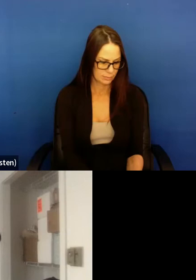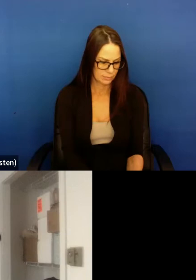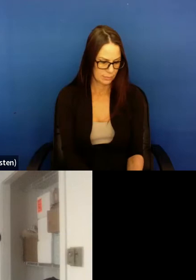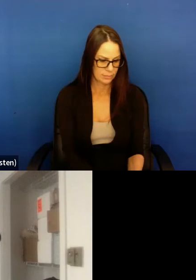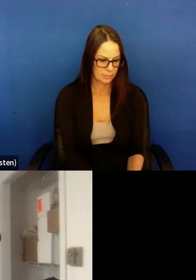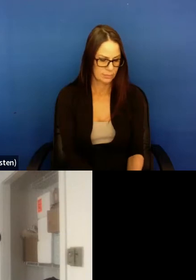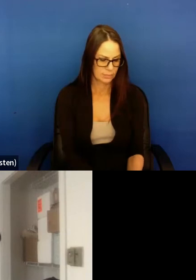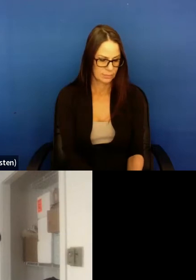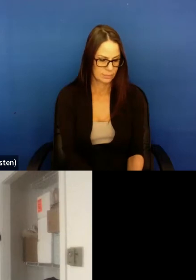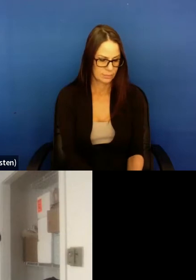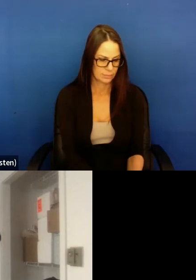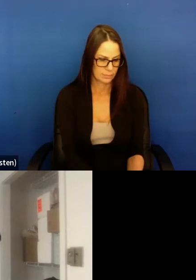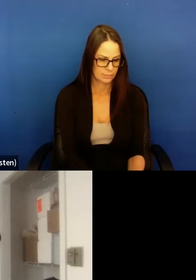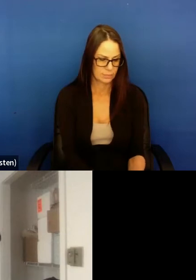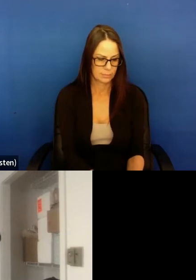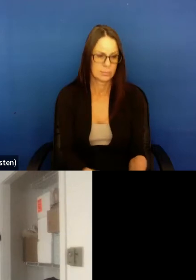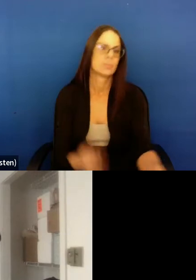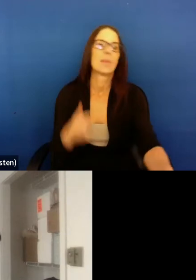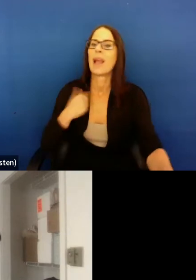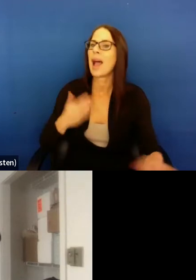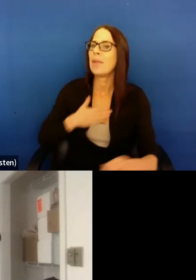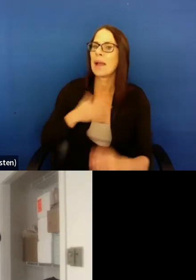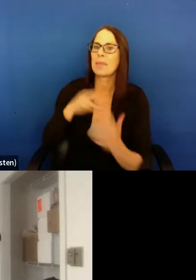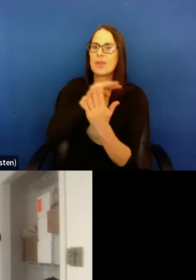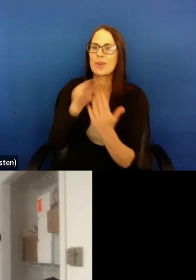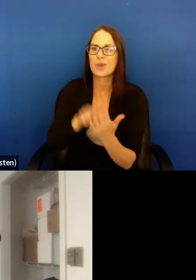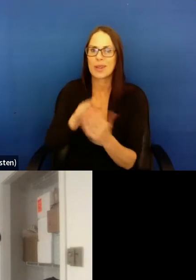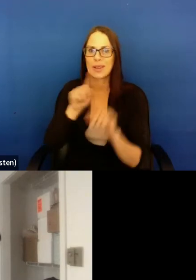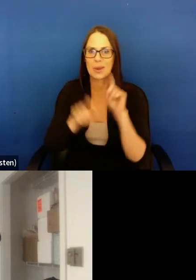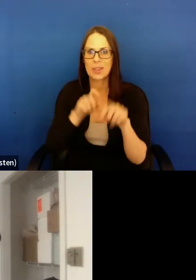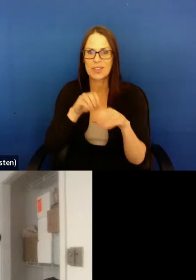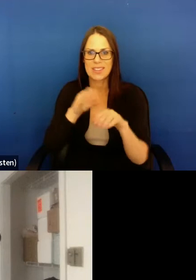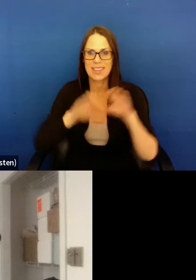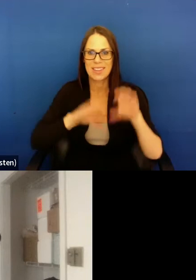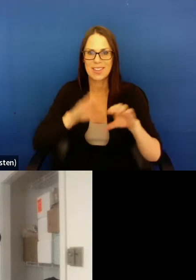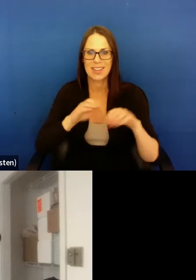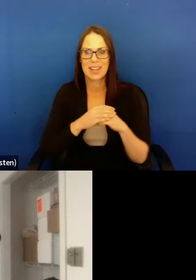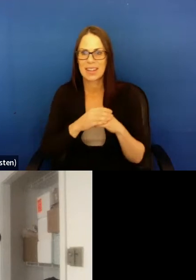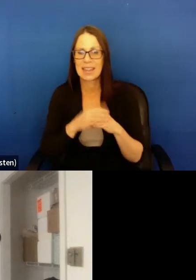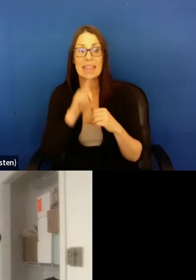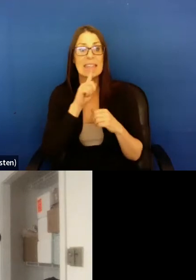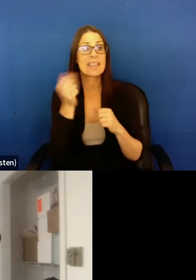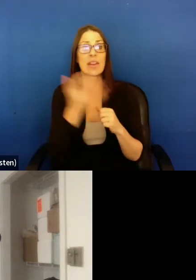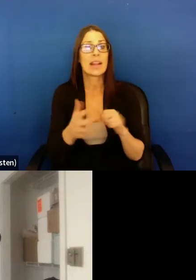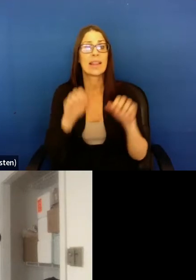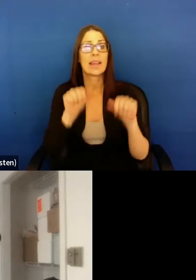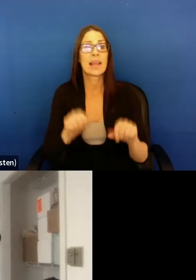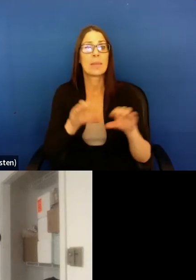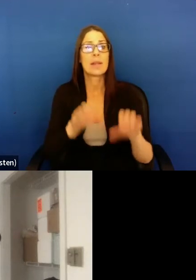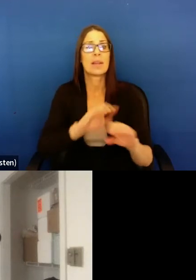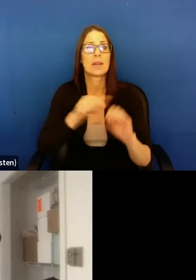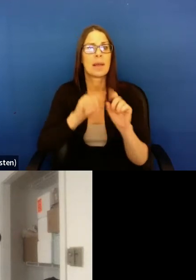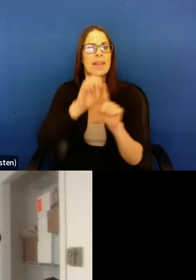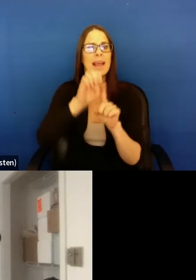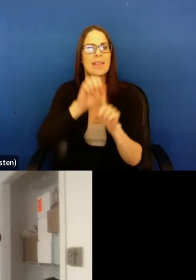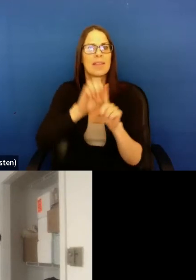I'm happy to read the questions in the chat. Oh, could you please? I'm really Yeah, sure. So Joanna asks, is there anything that can be done about the elevators